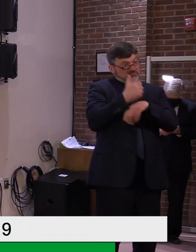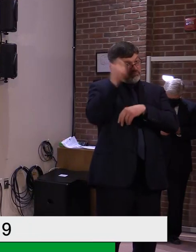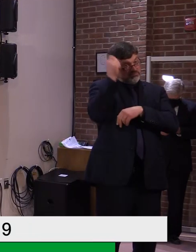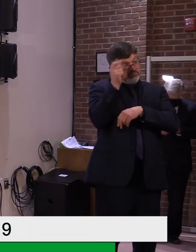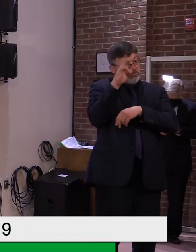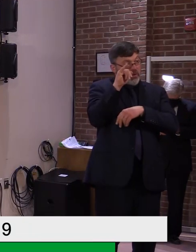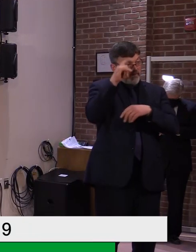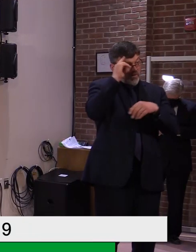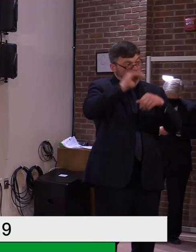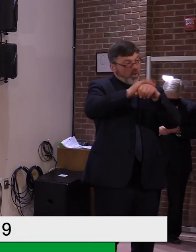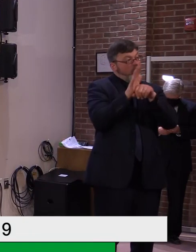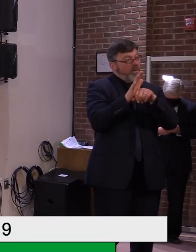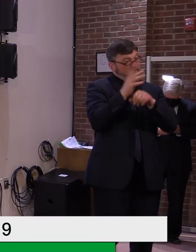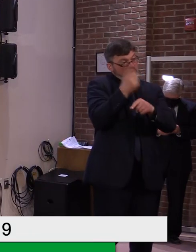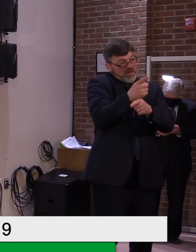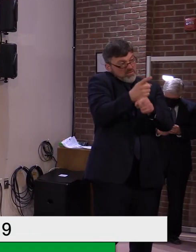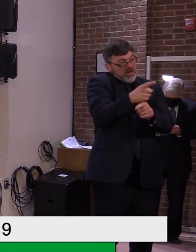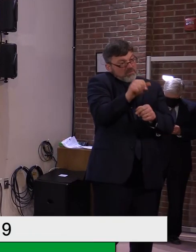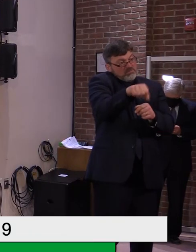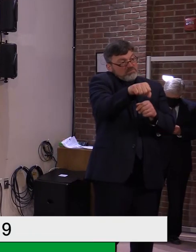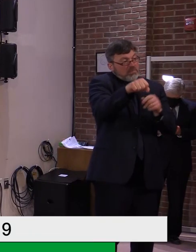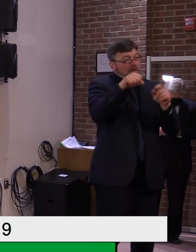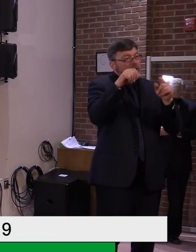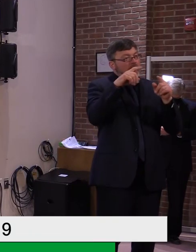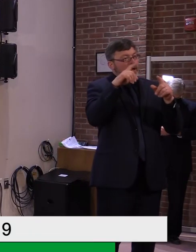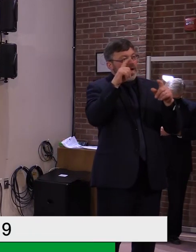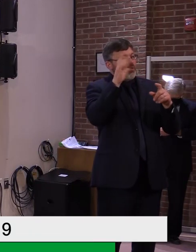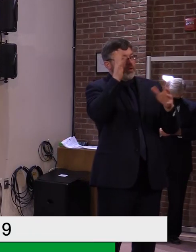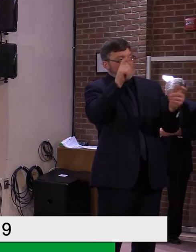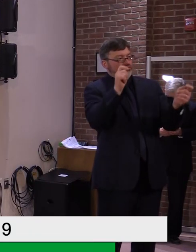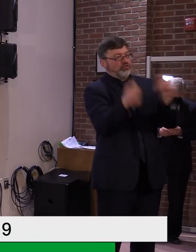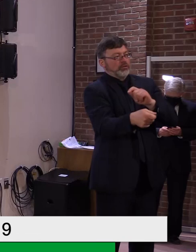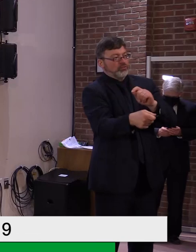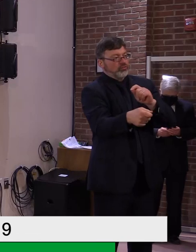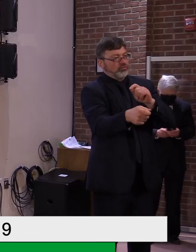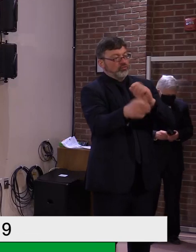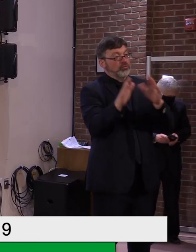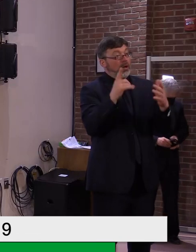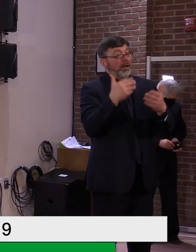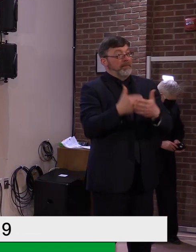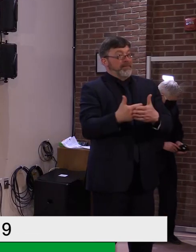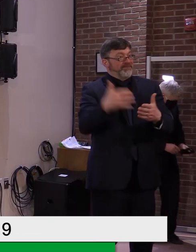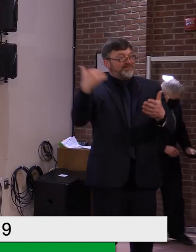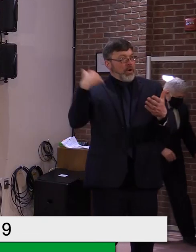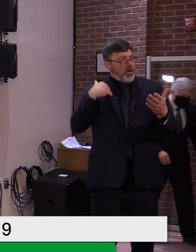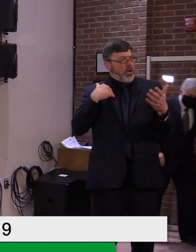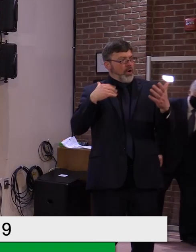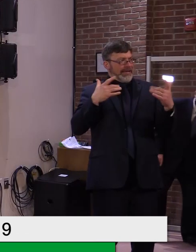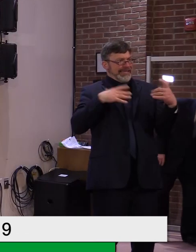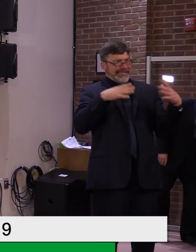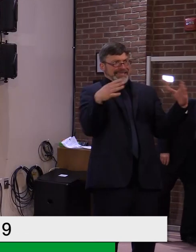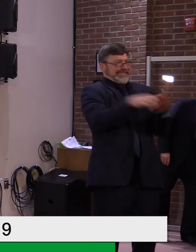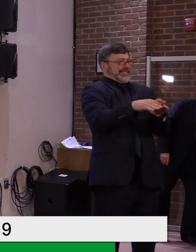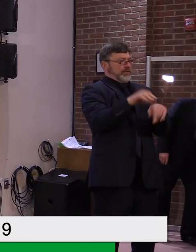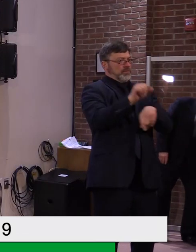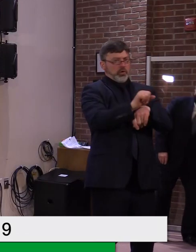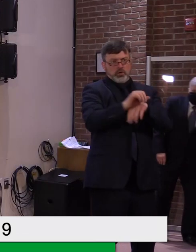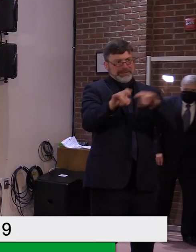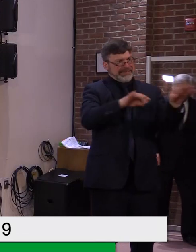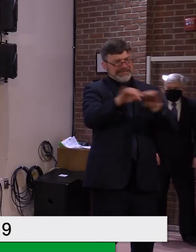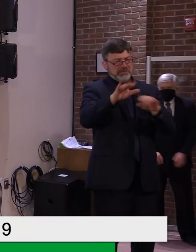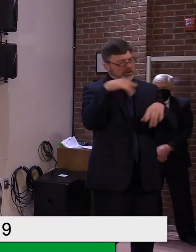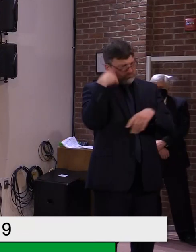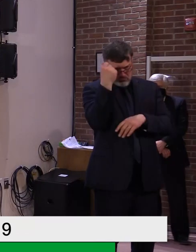normalcy has been that we had some challenges in the workforce. So this is just another